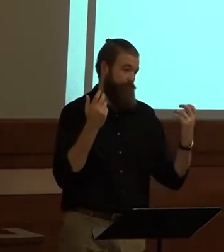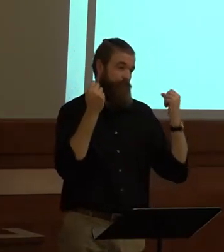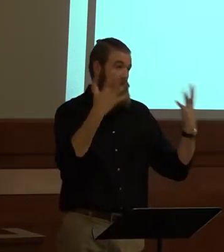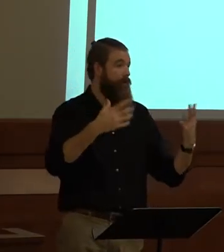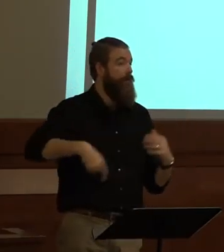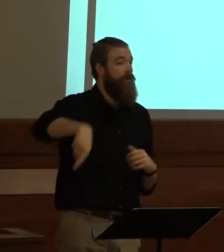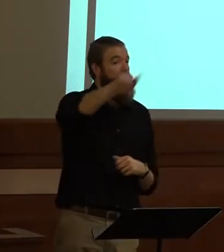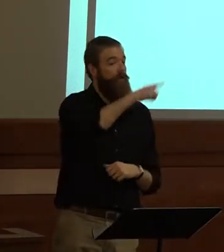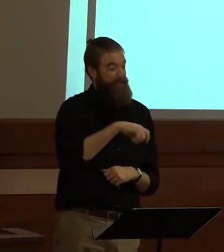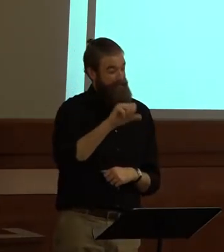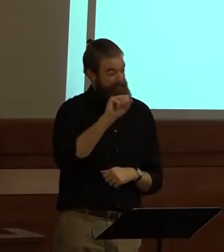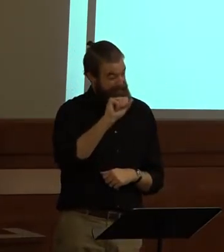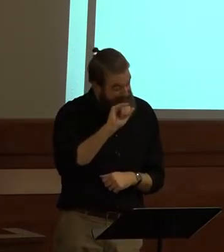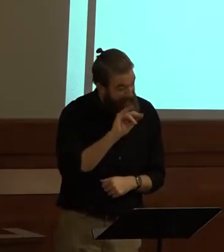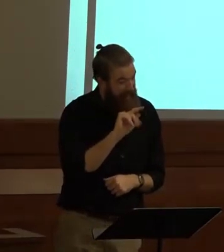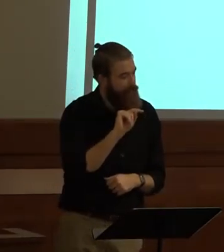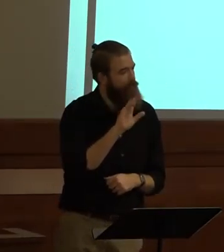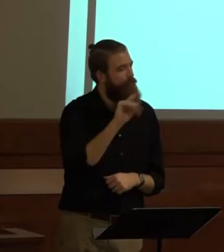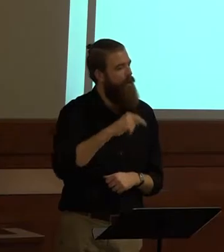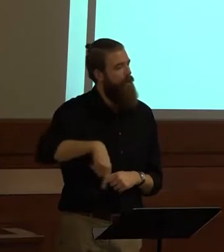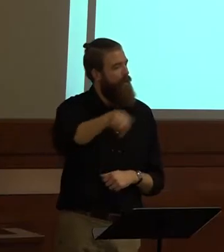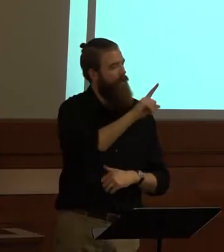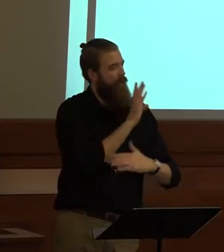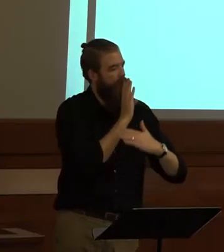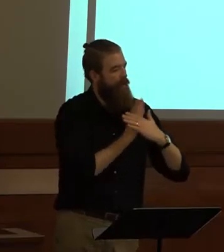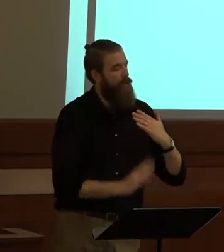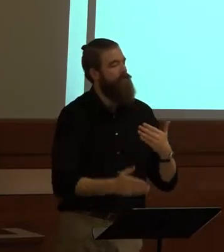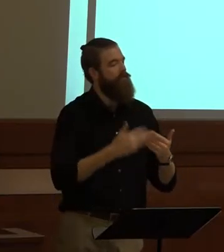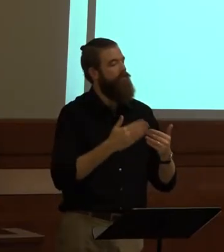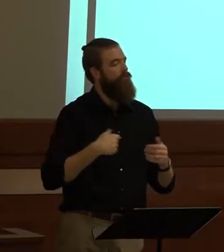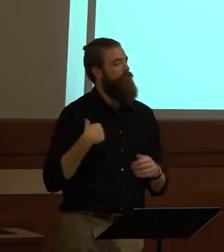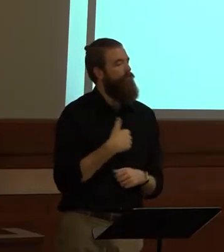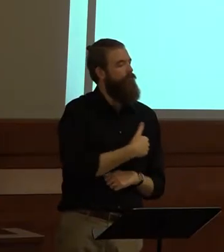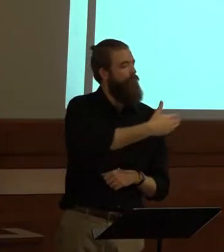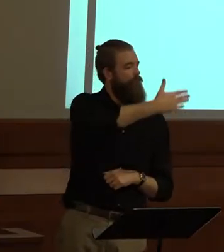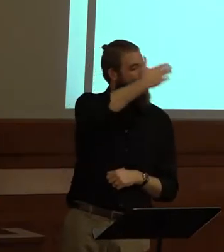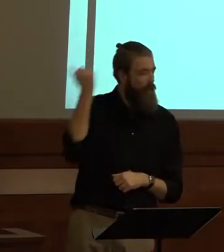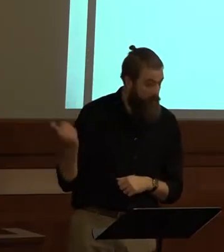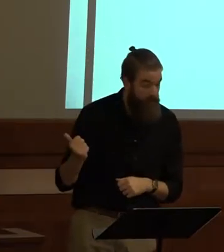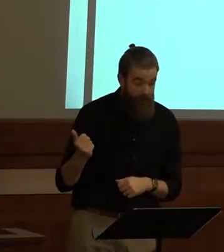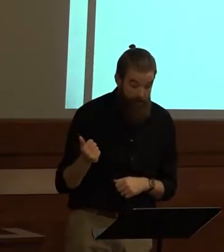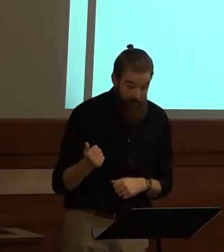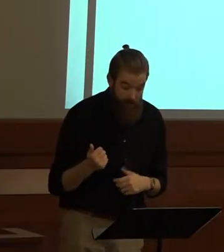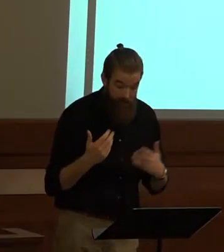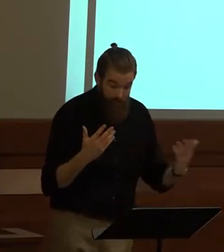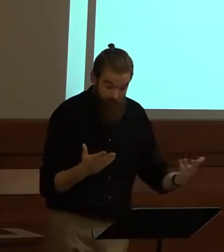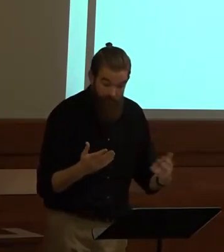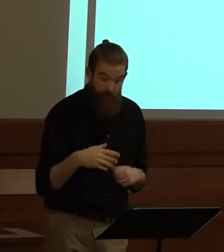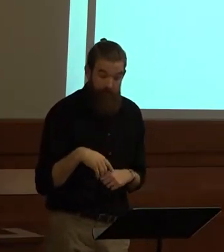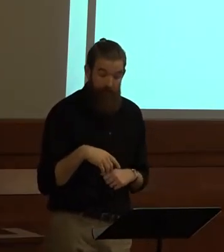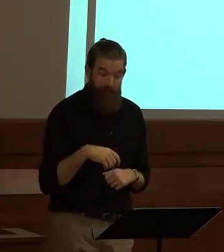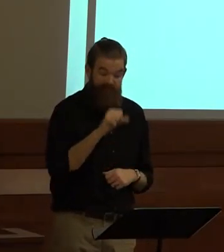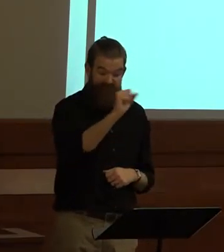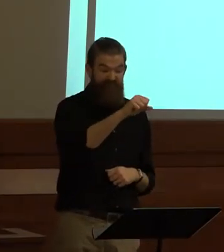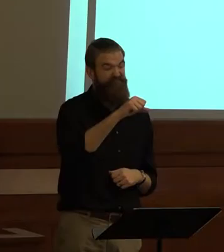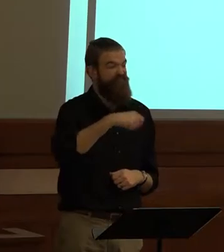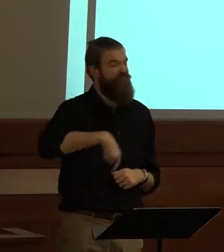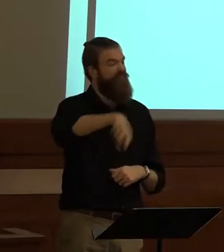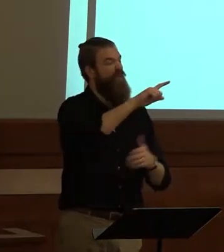to avoid the label of hagiography, they wish to avoid it, but it's not an exaggeration to say